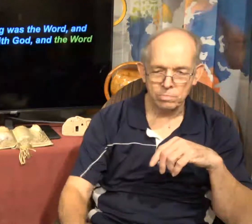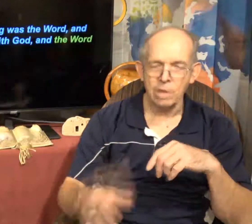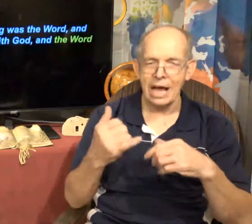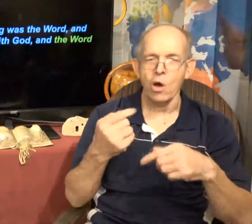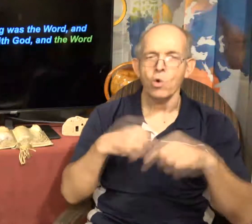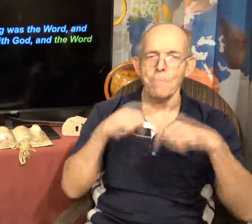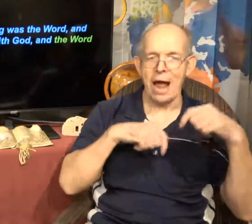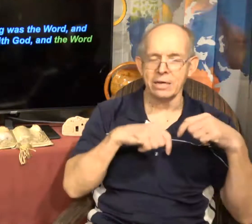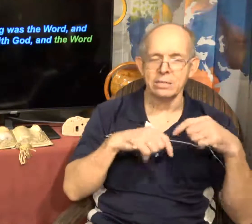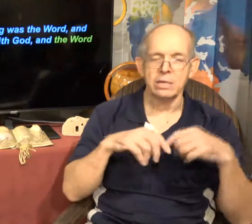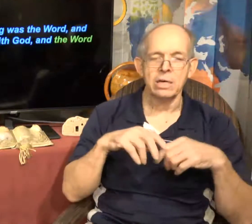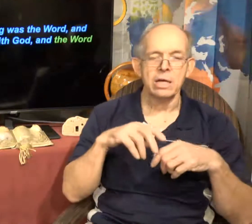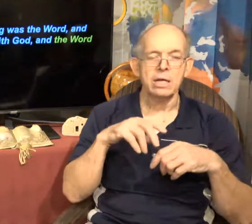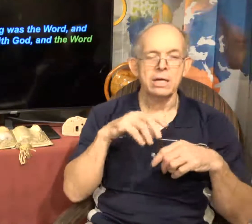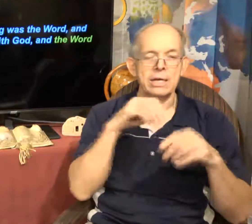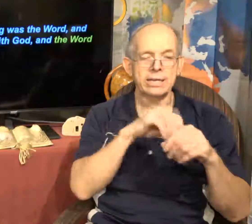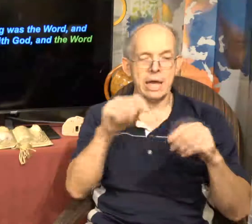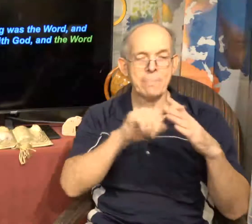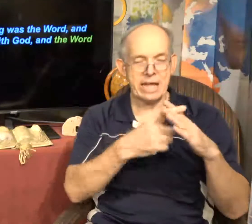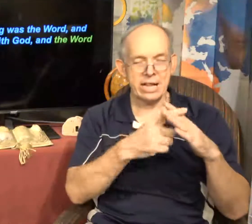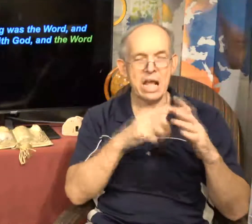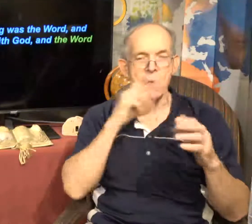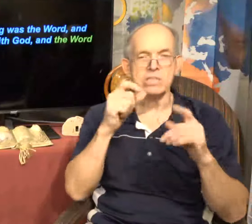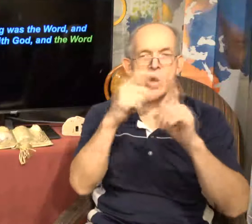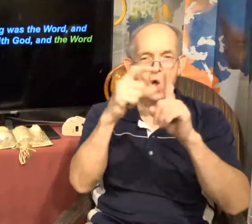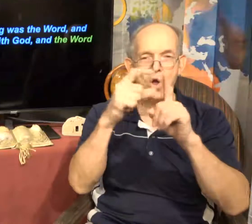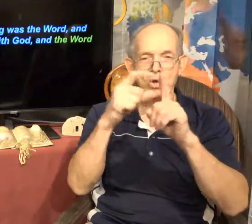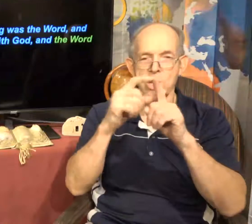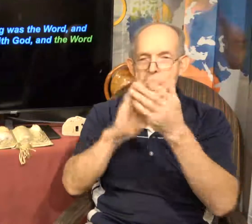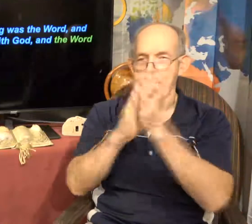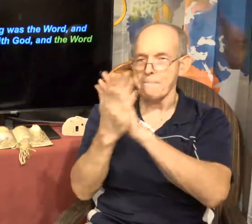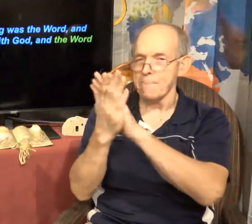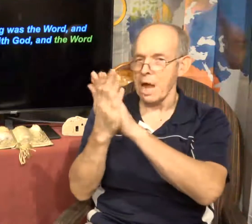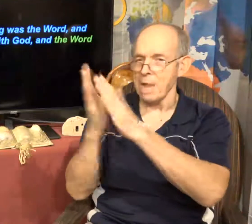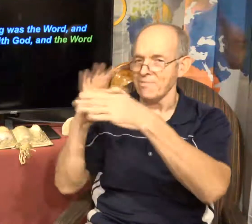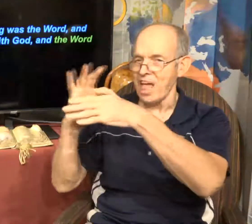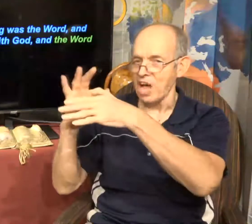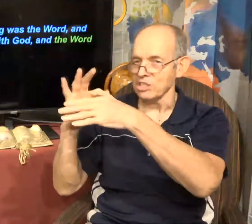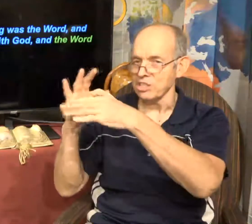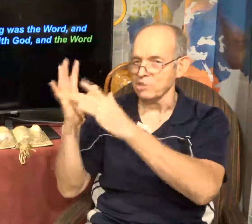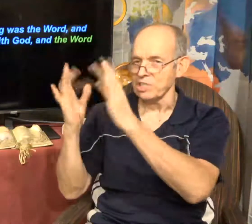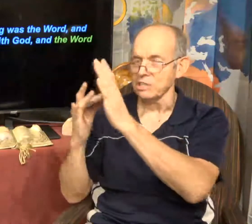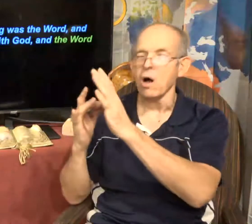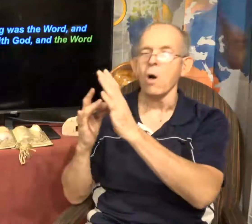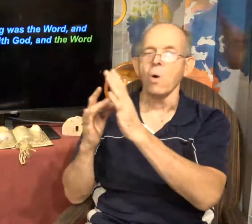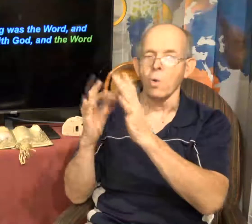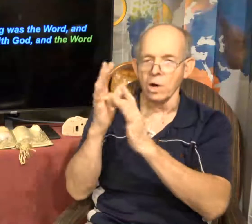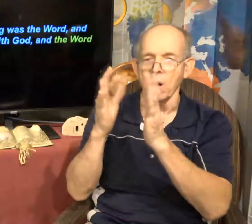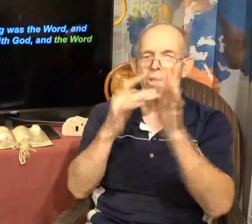are. Go back. In the beginning was the Word. Become a flesh, Jesus. Oh, the